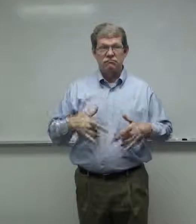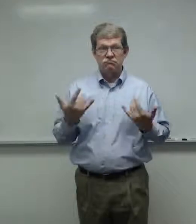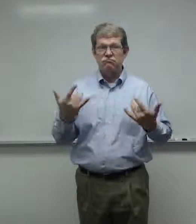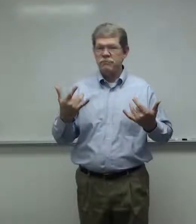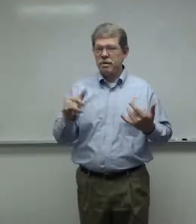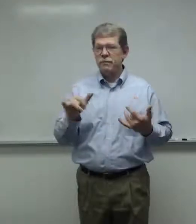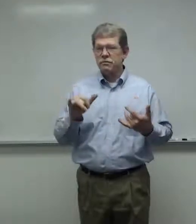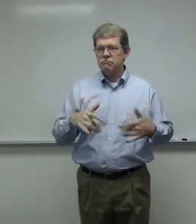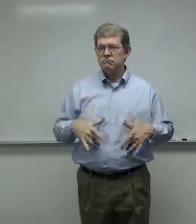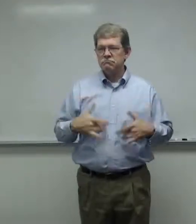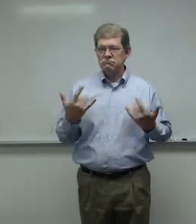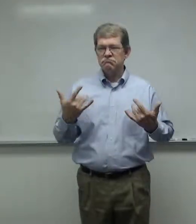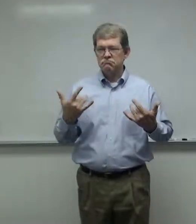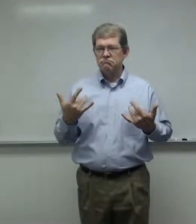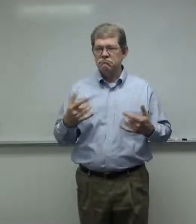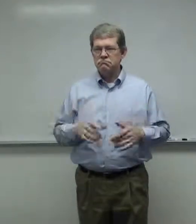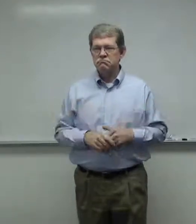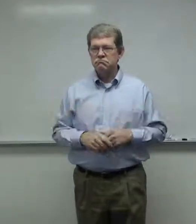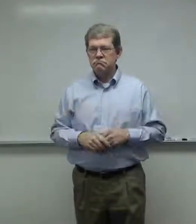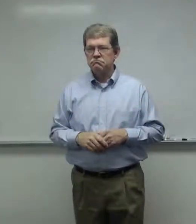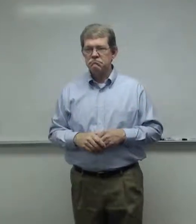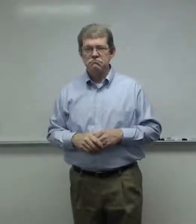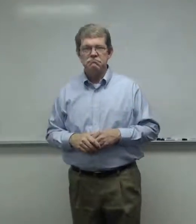That casual. Casual. Yeah. It is casual, yeah. What's up?